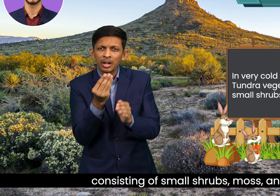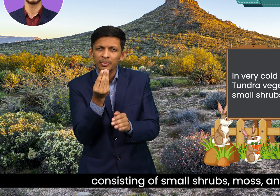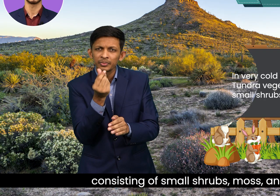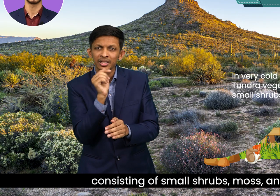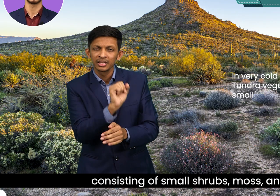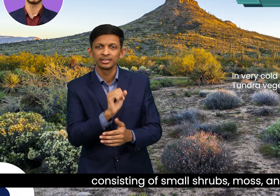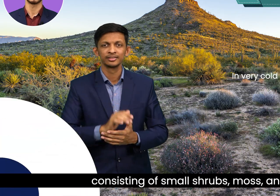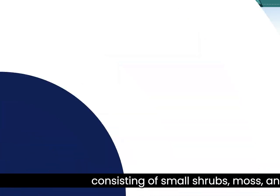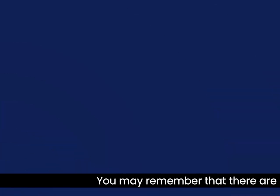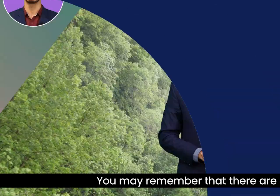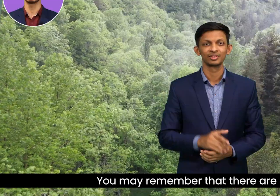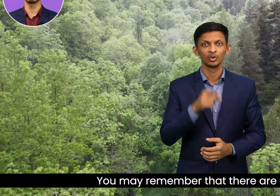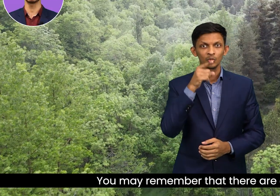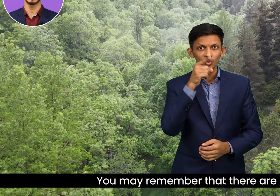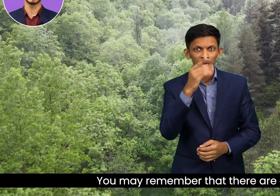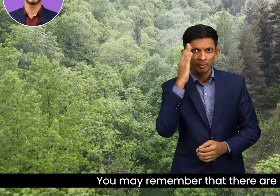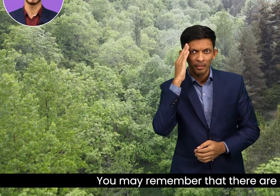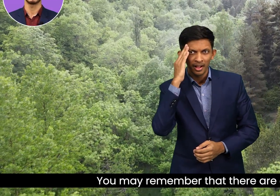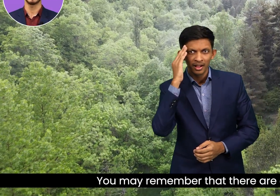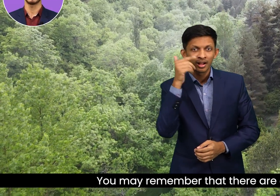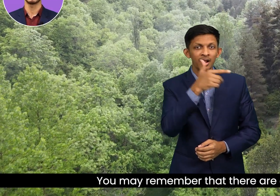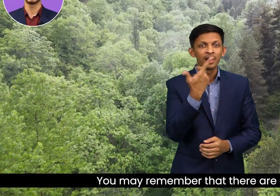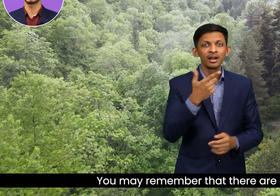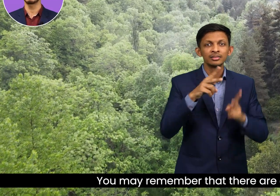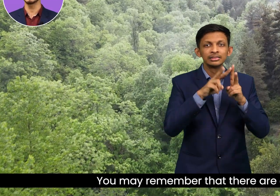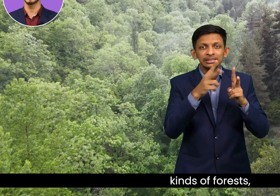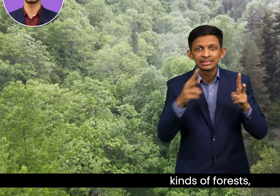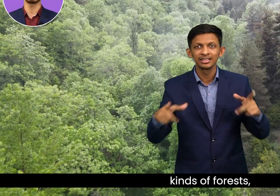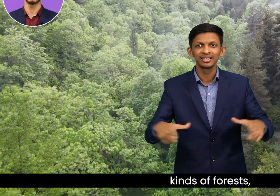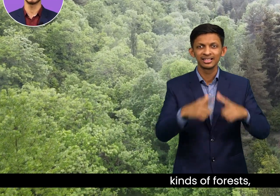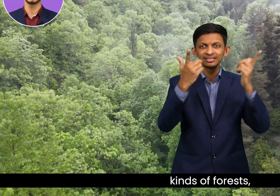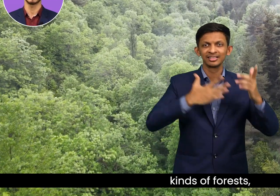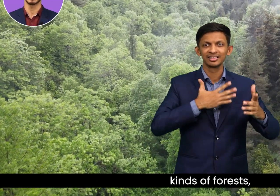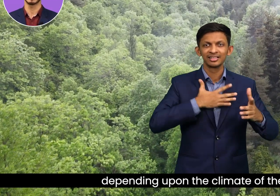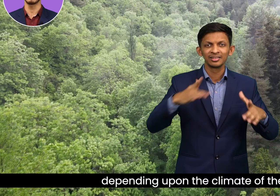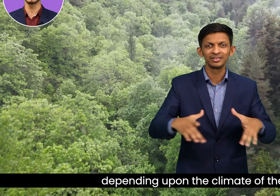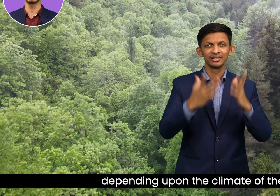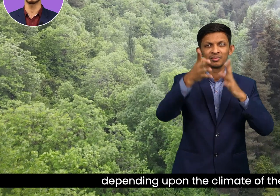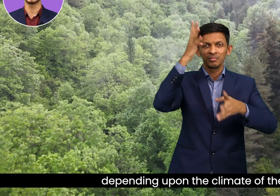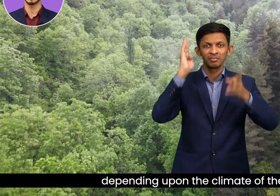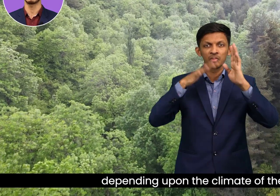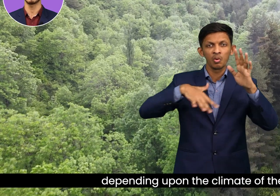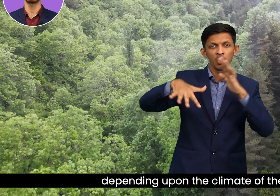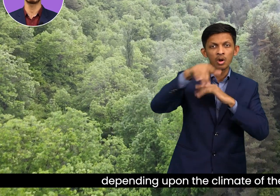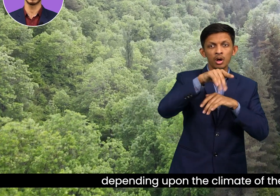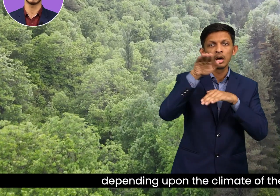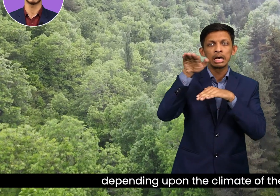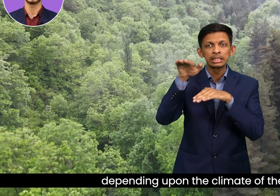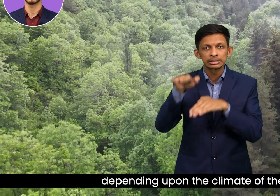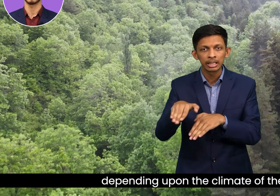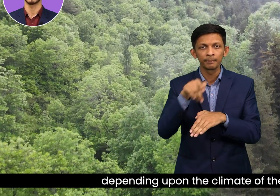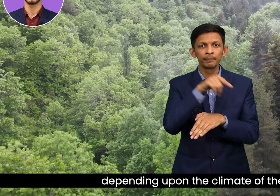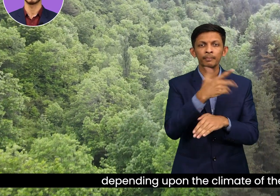lichens. You may remember that there are different kinds of forests depending upon the climate of the